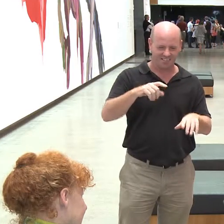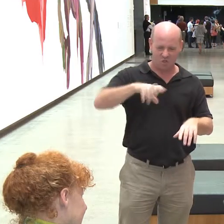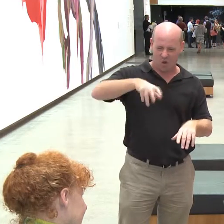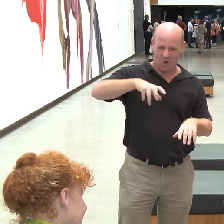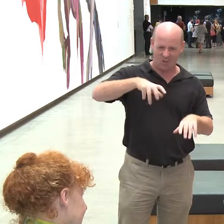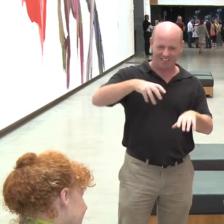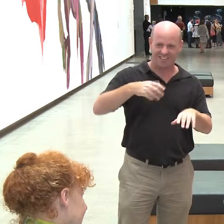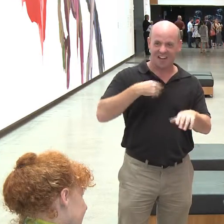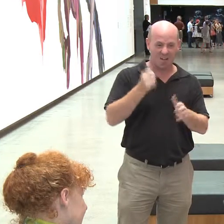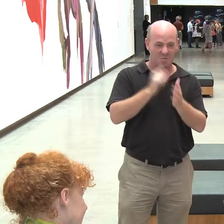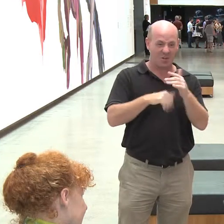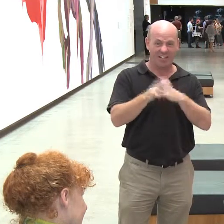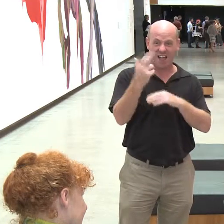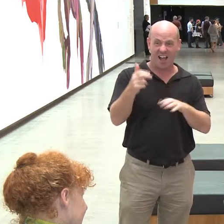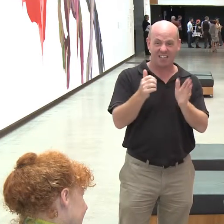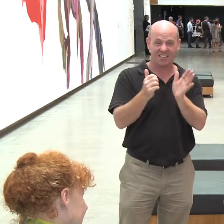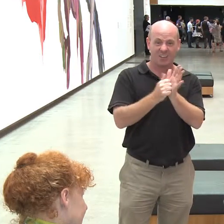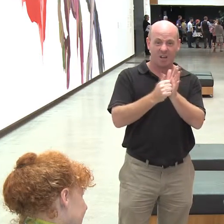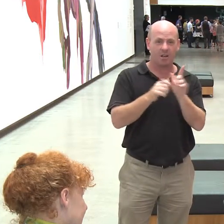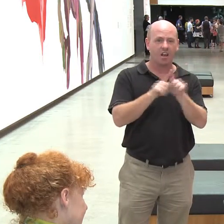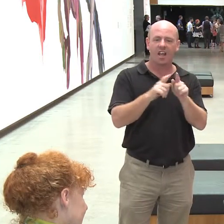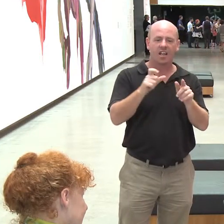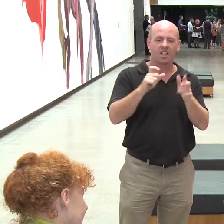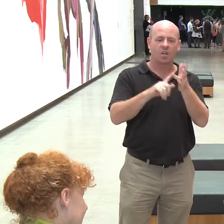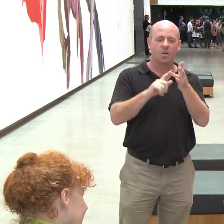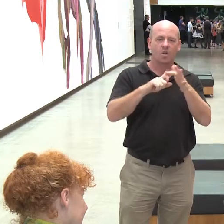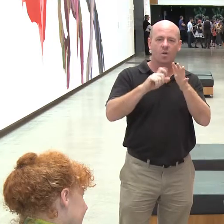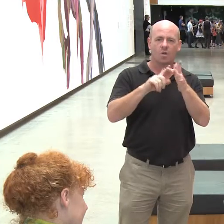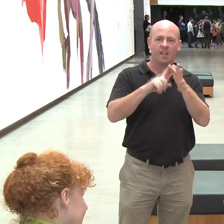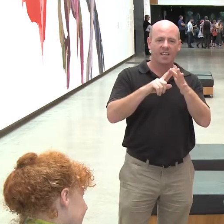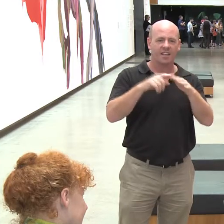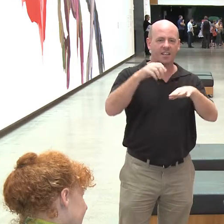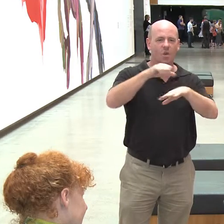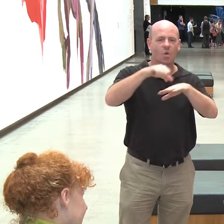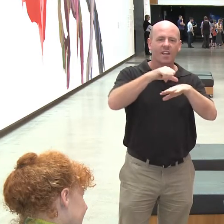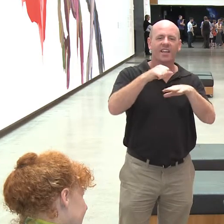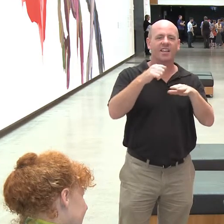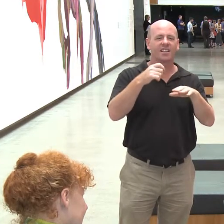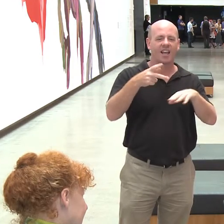that I bought at an art shop. Like a cookie cutter? With a blade in it that you could adjust. It was